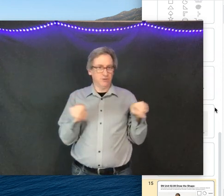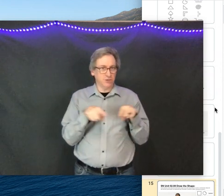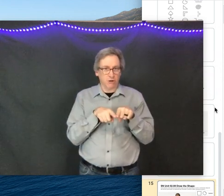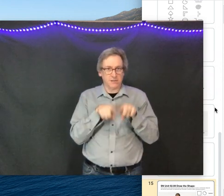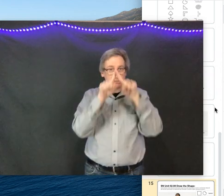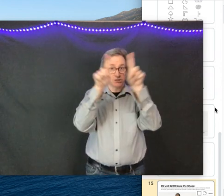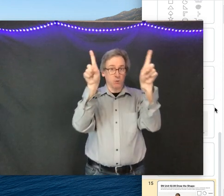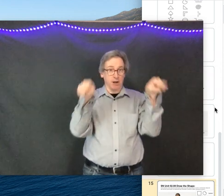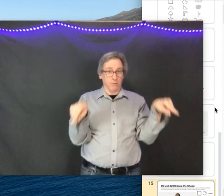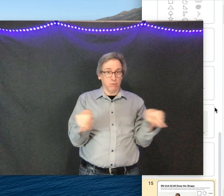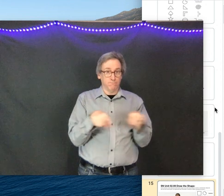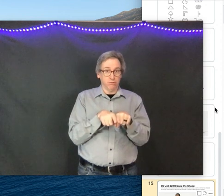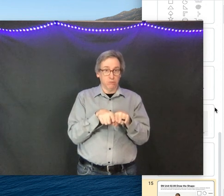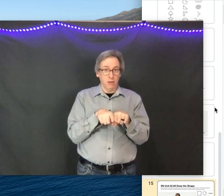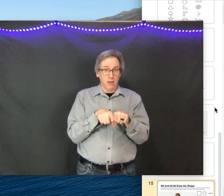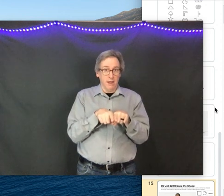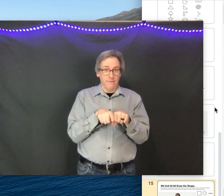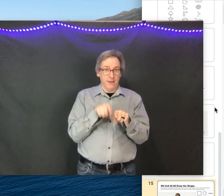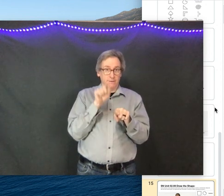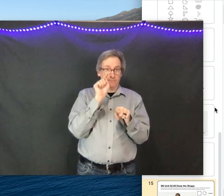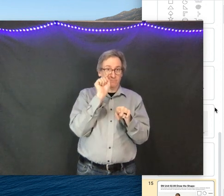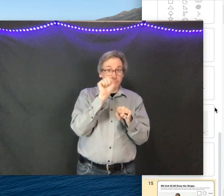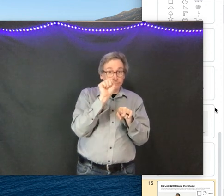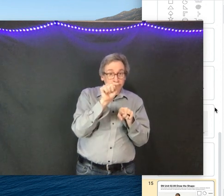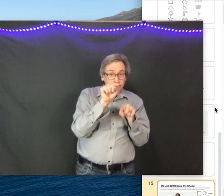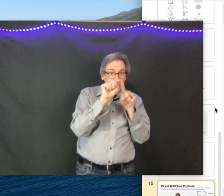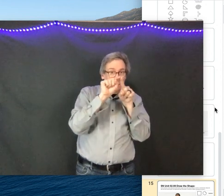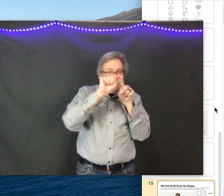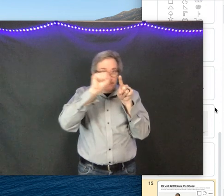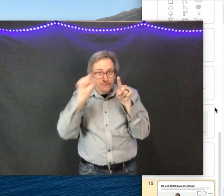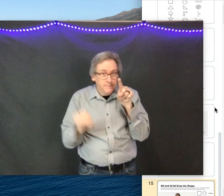if she draws the square and then